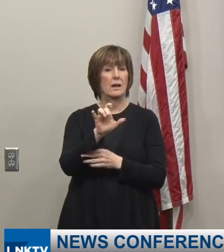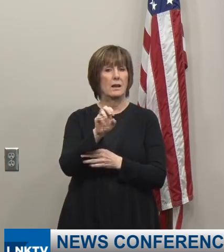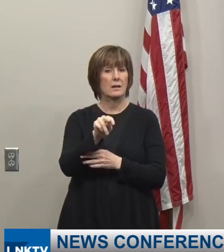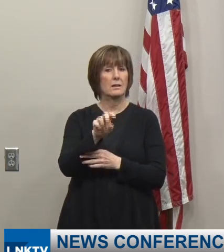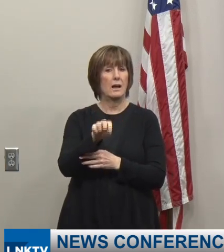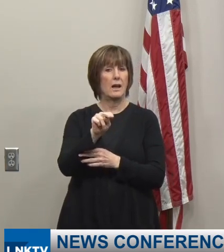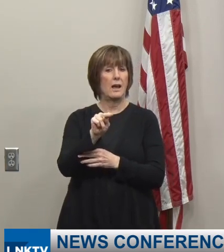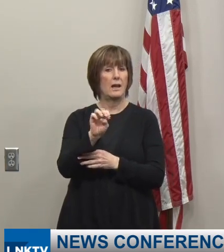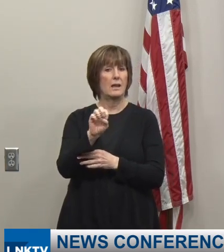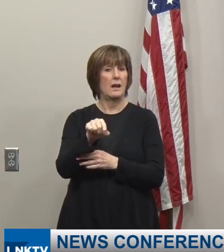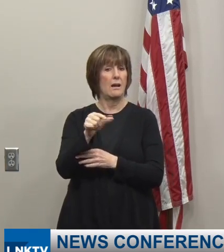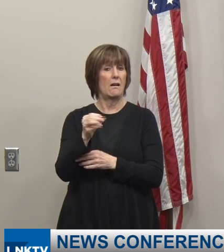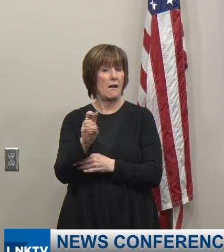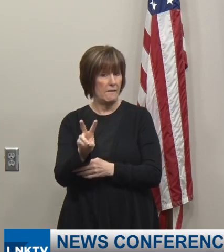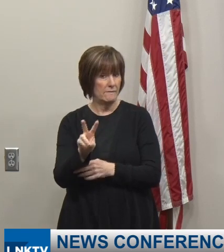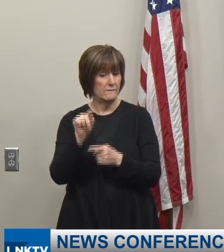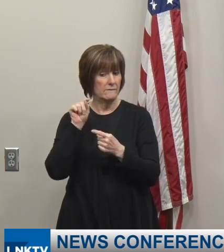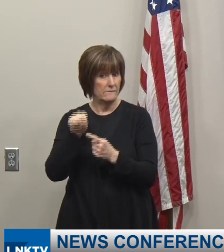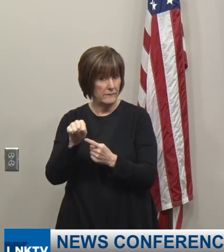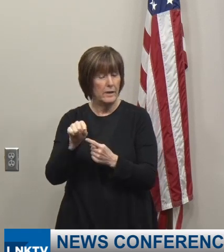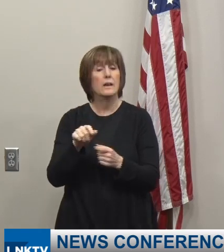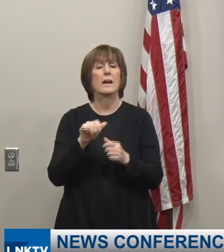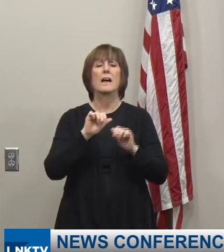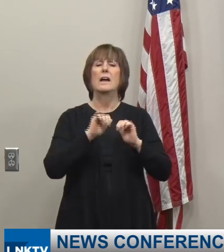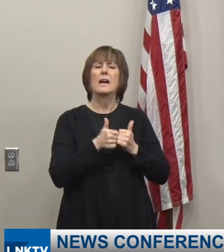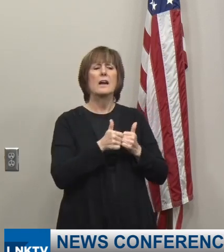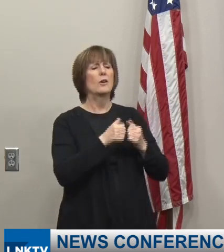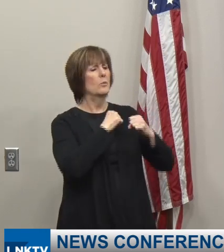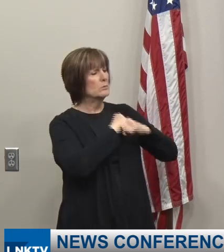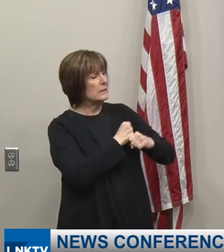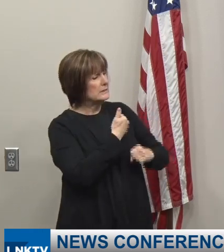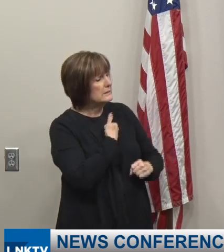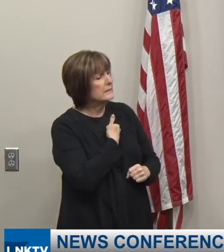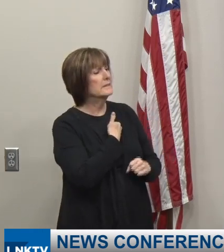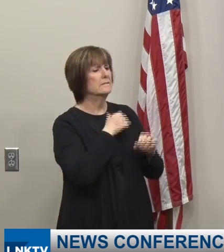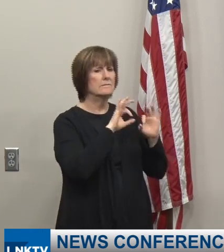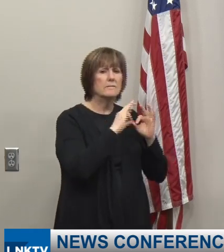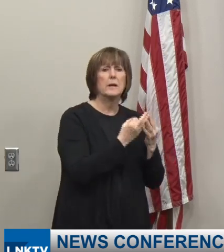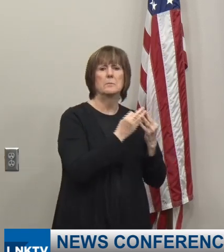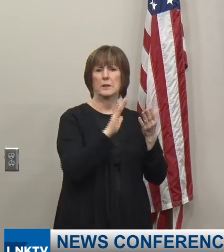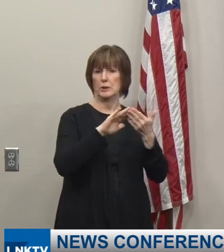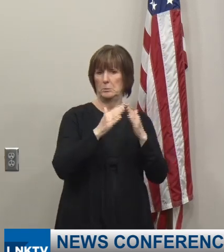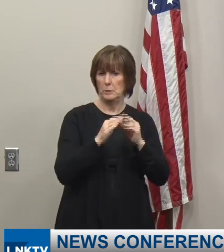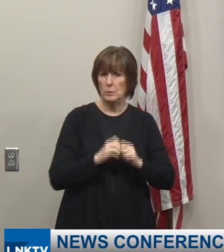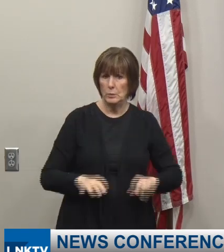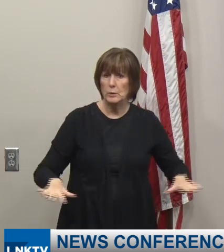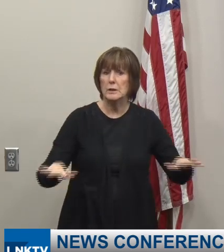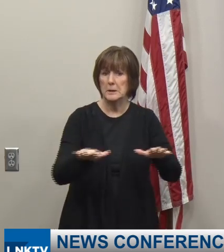covid19.lincoln.ne.gov, where you can learn more about how to protect yourself, your family, and our community.